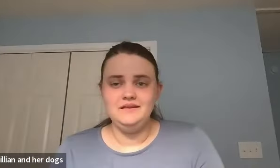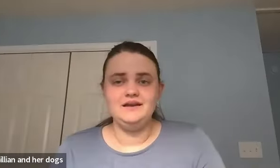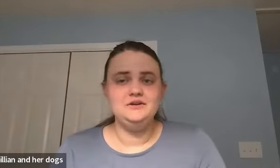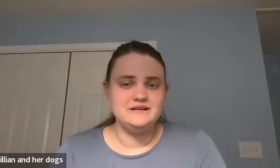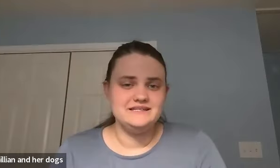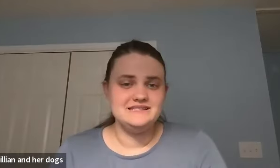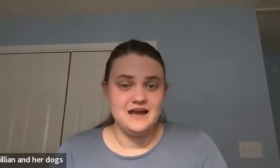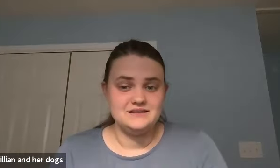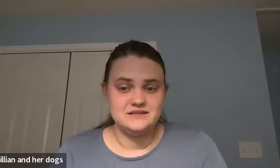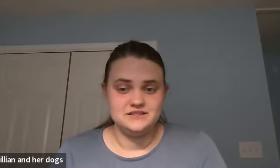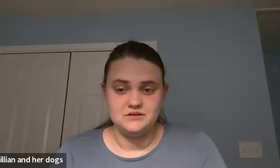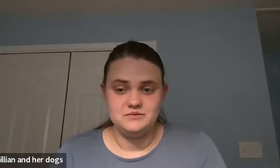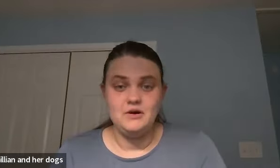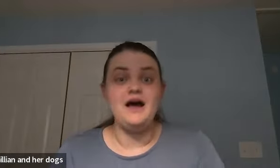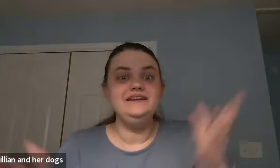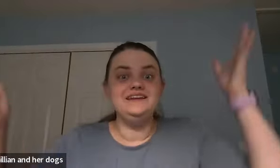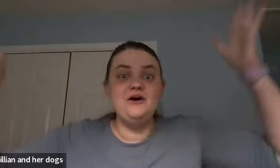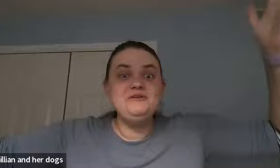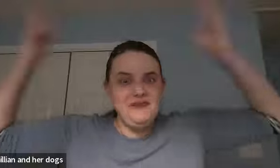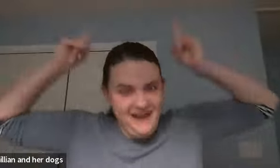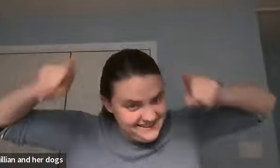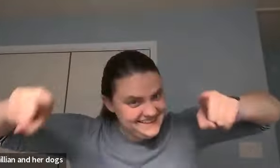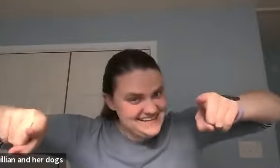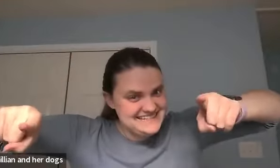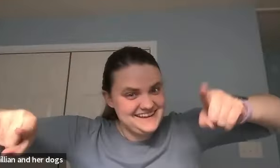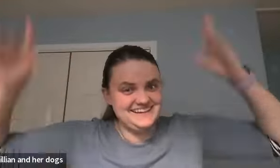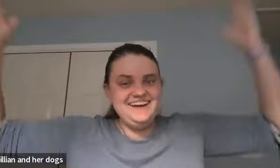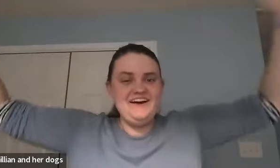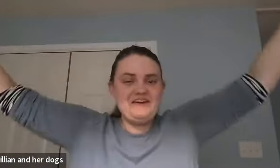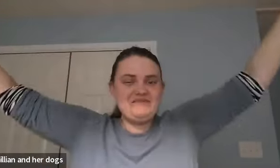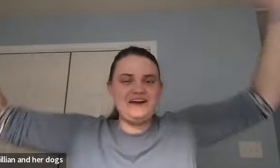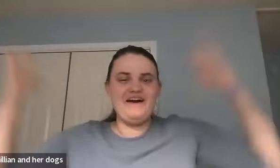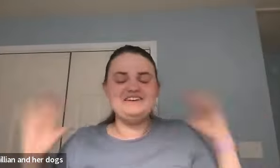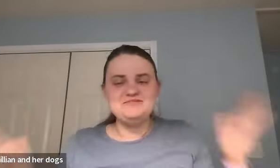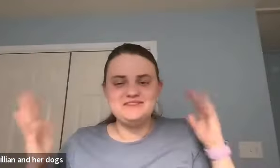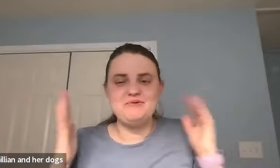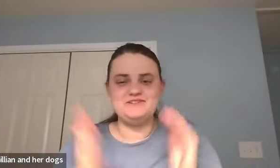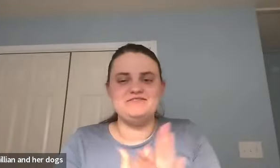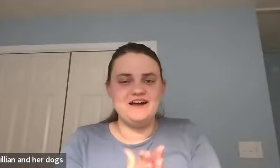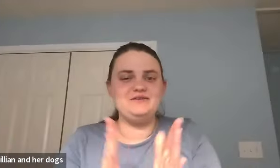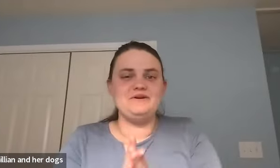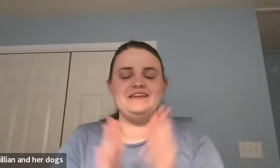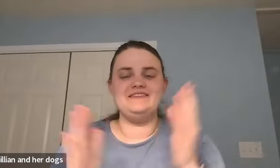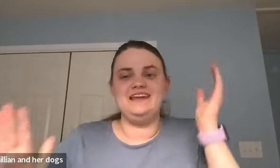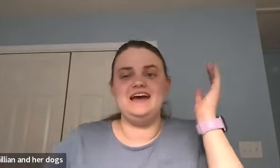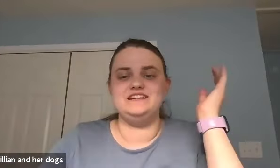can always ask and check with people. Onion. Oh no, onion has a sign. There we go. I knew someone was going to find a word that has an actual